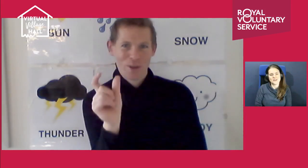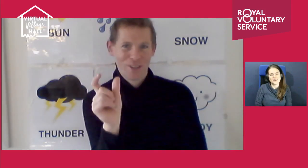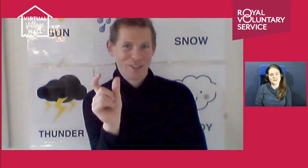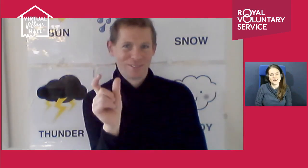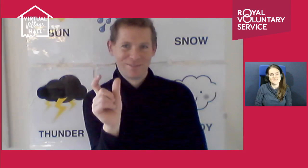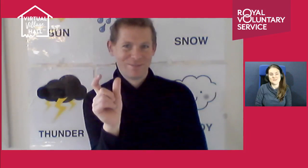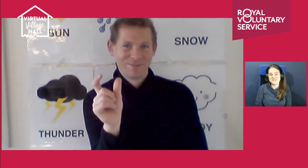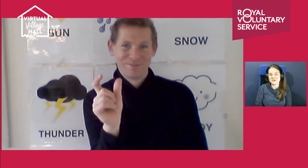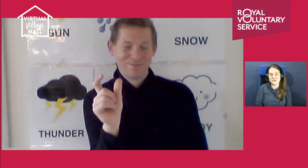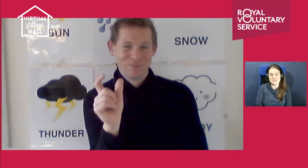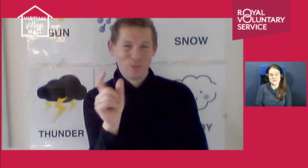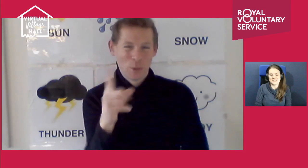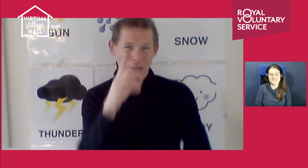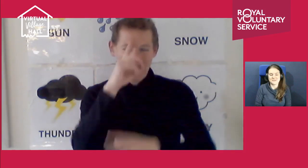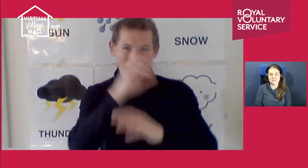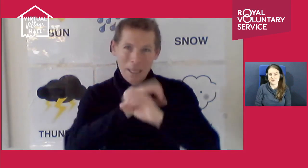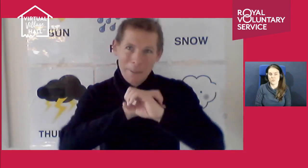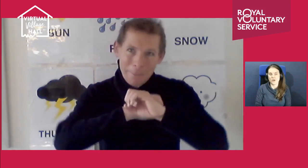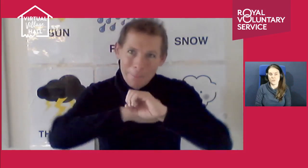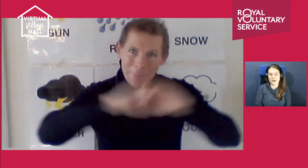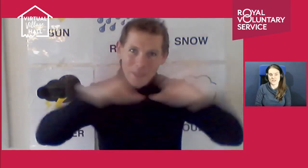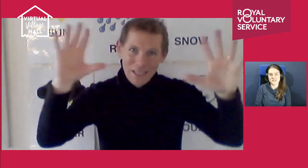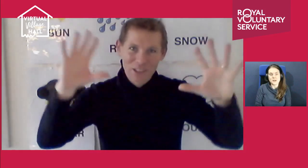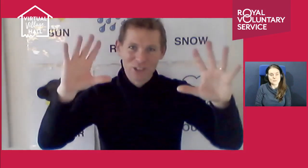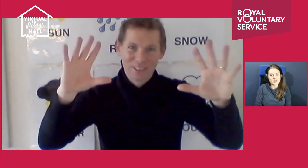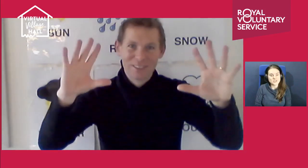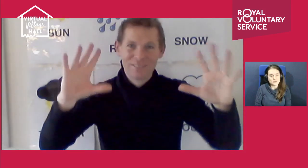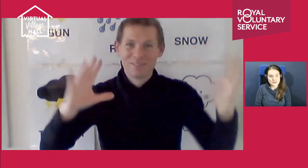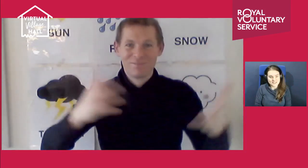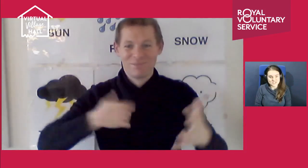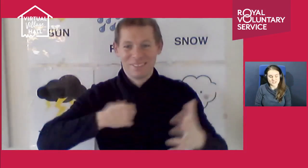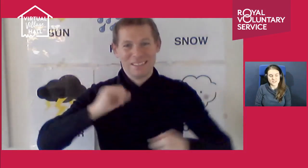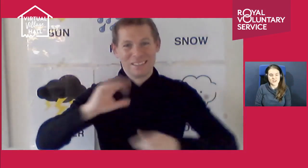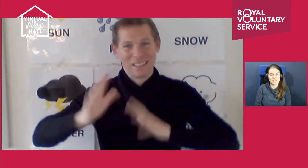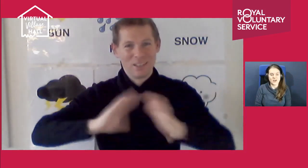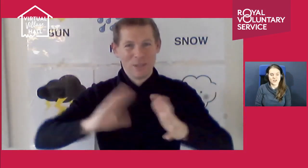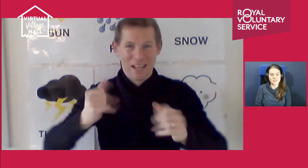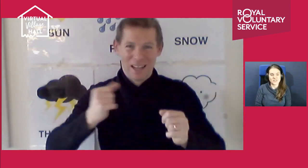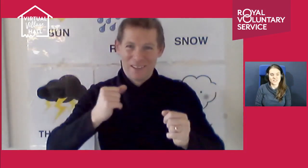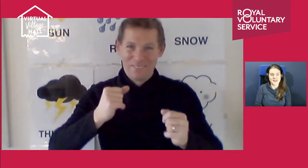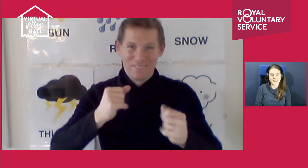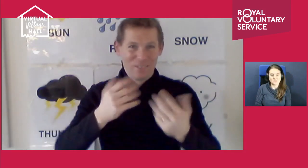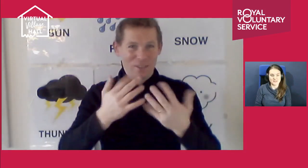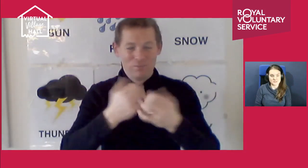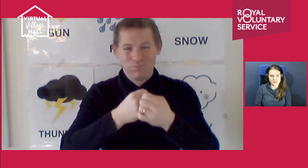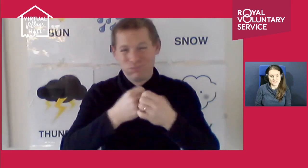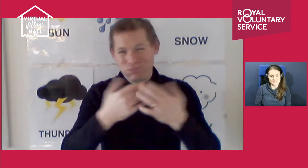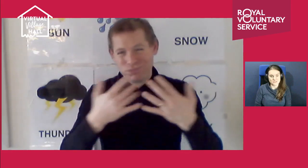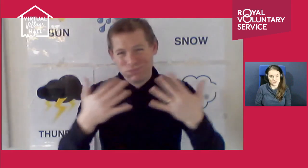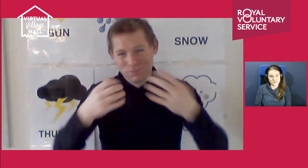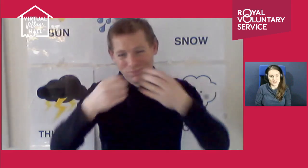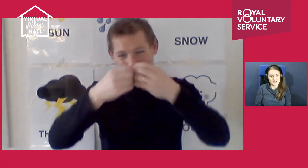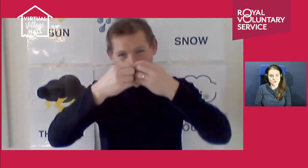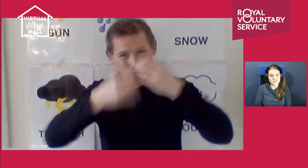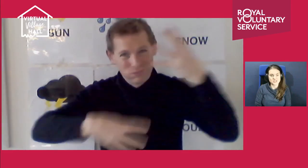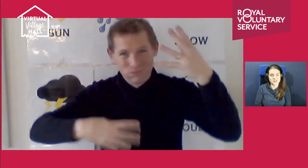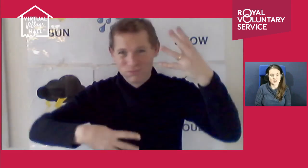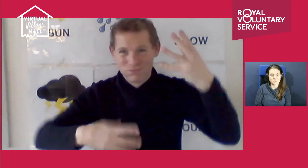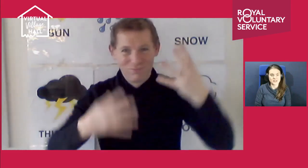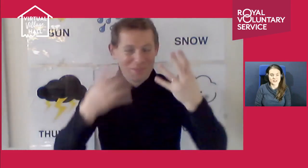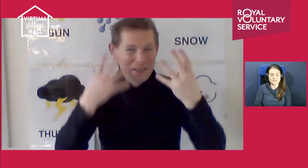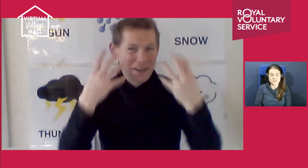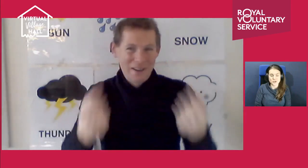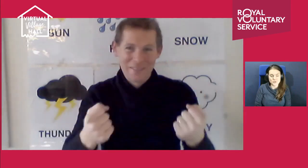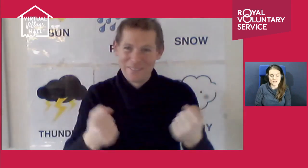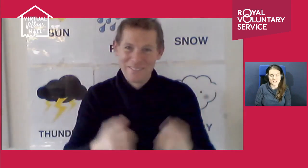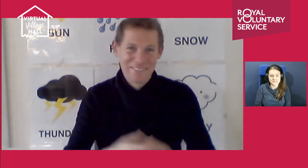So I've only shown you the example for one word, but can you imagine how that can be expanded throughout the language and how we